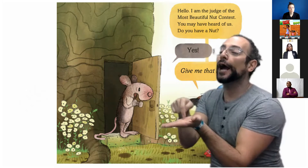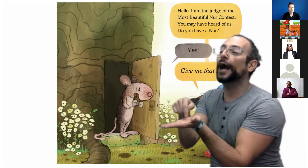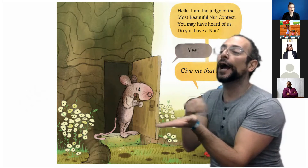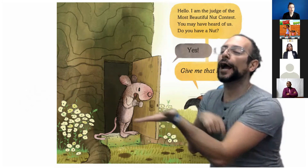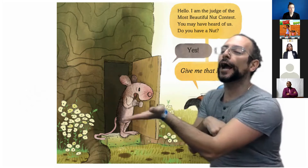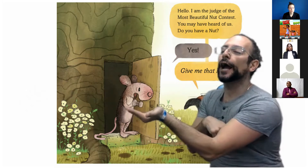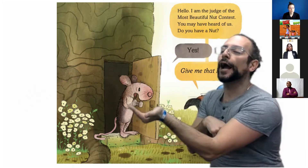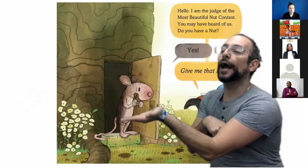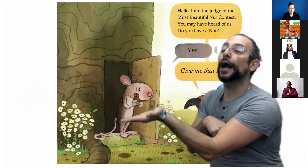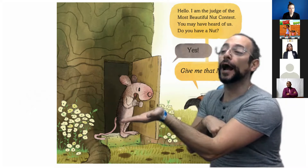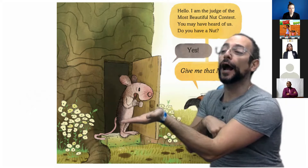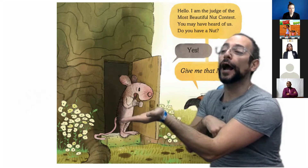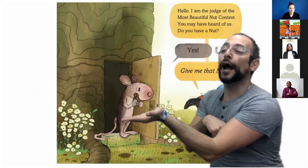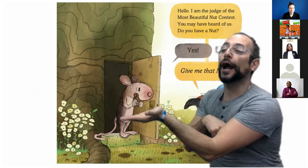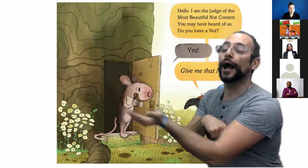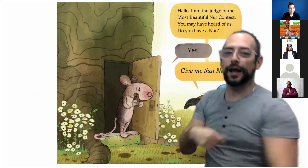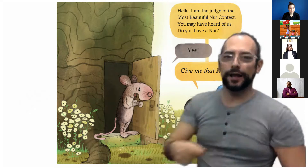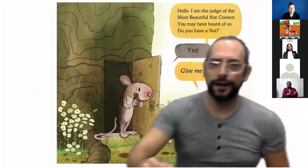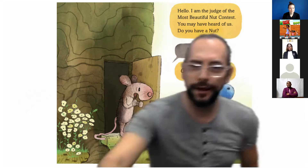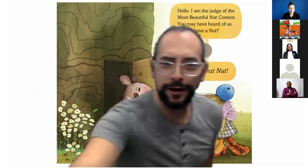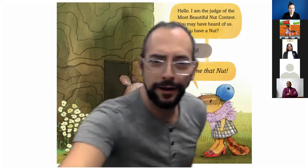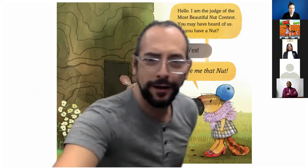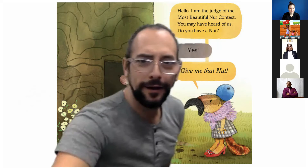give me that nut.